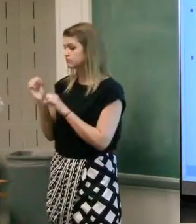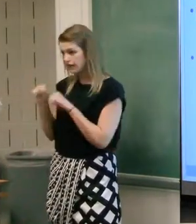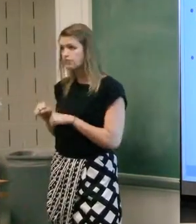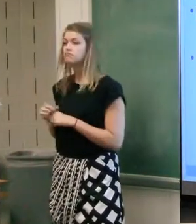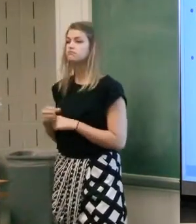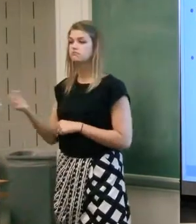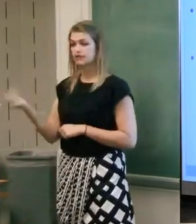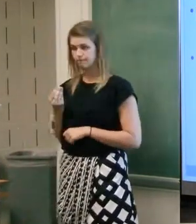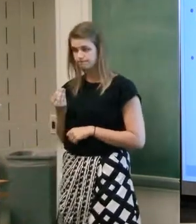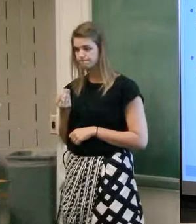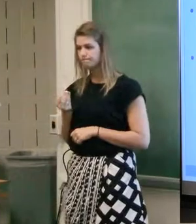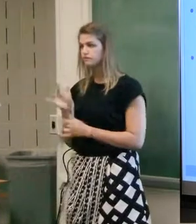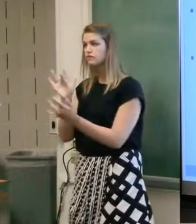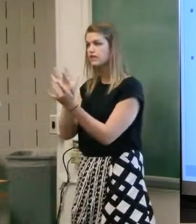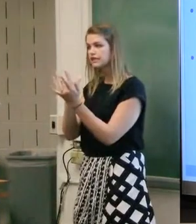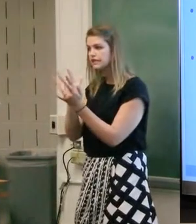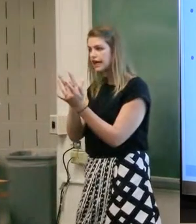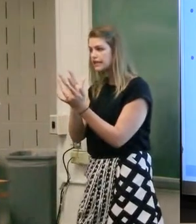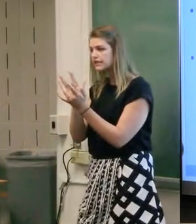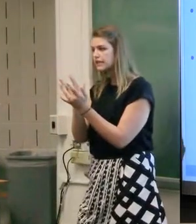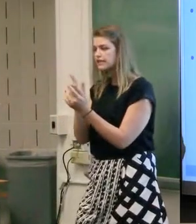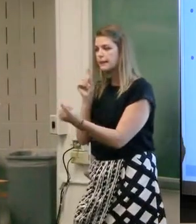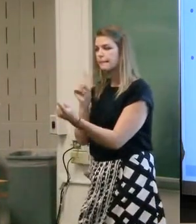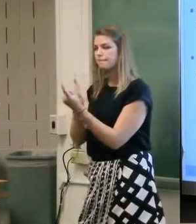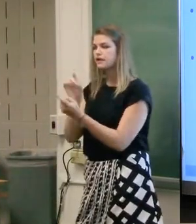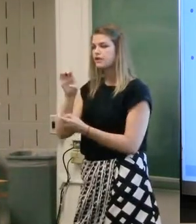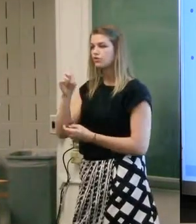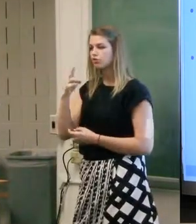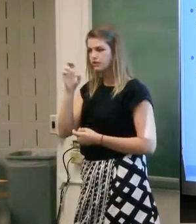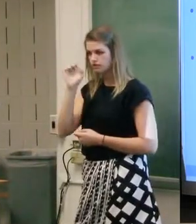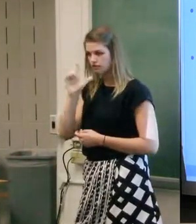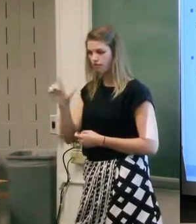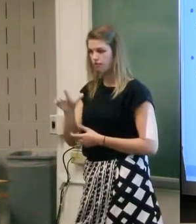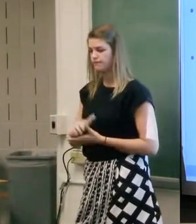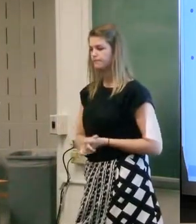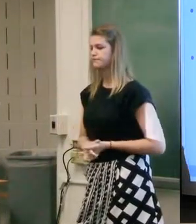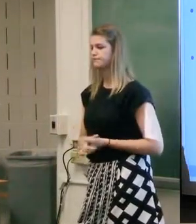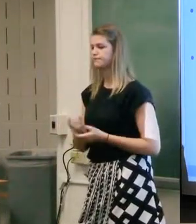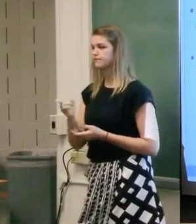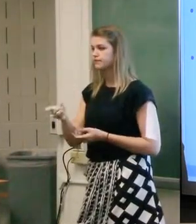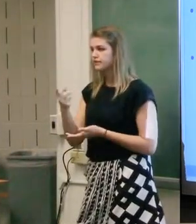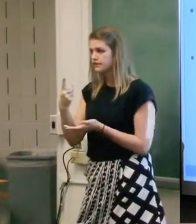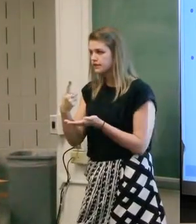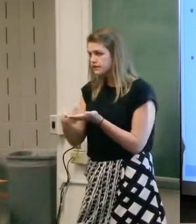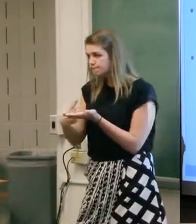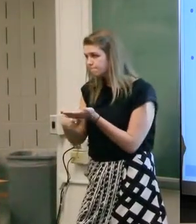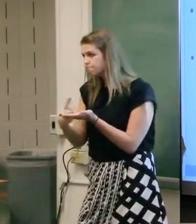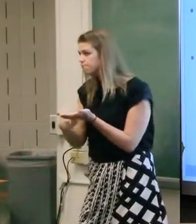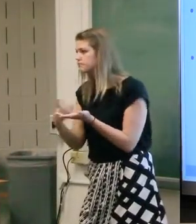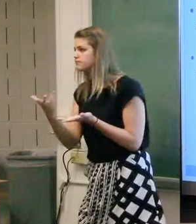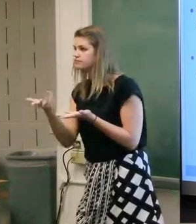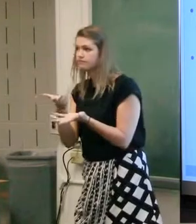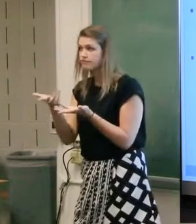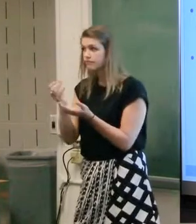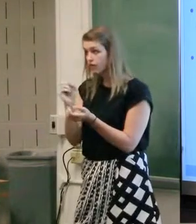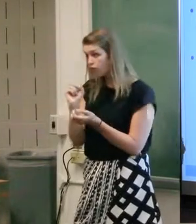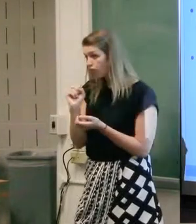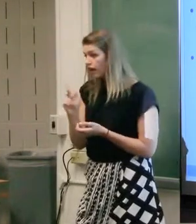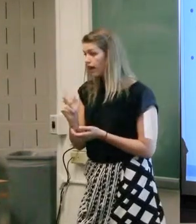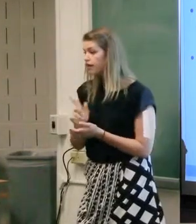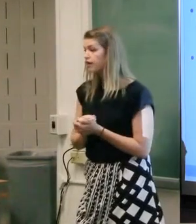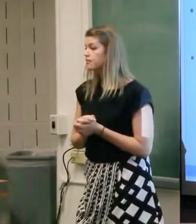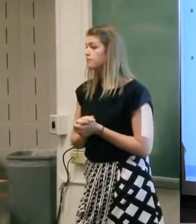they did, and I contacted, and that's where I met Crystal. So I talked to Crystal, and I asked her if it would be